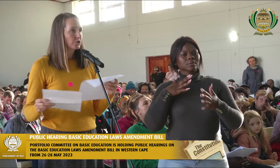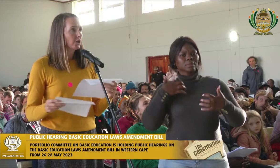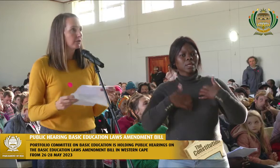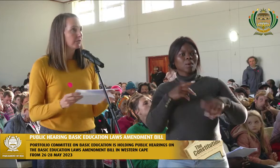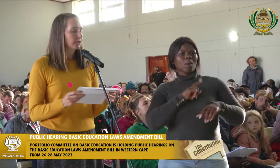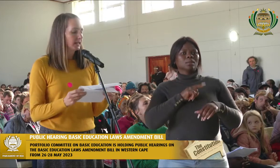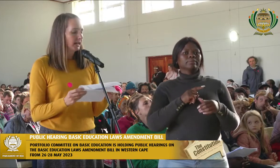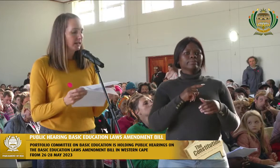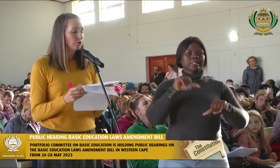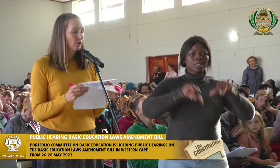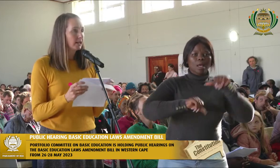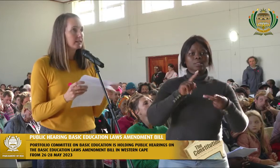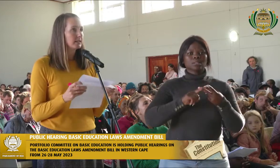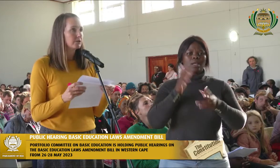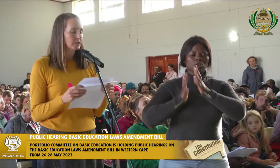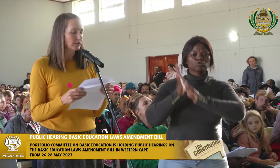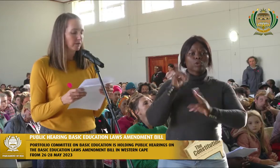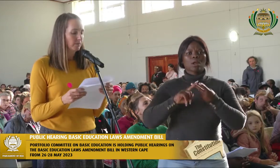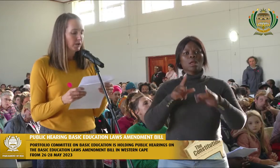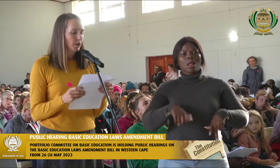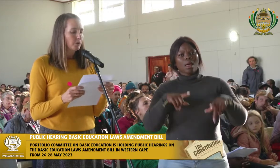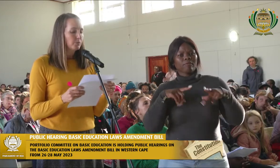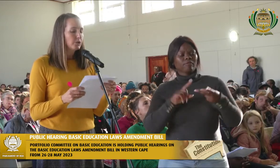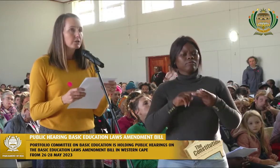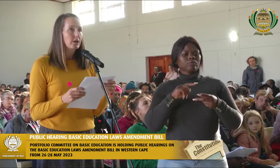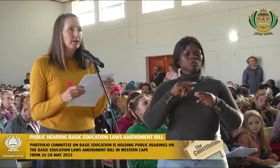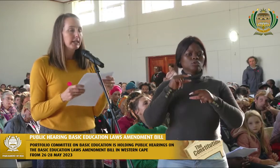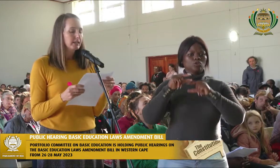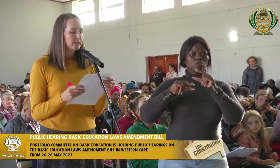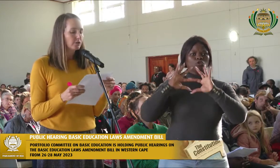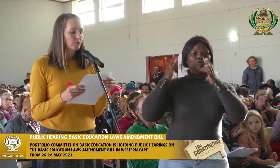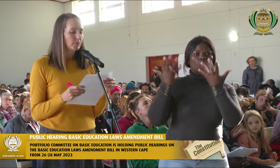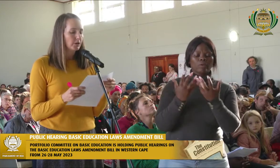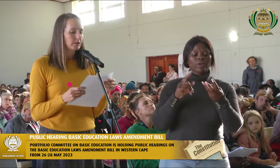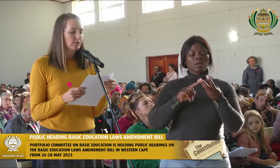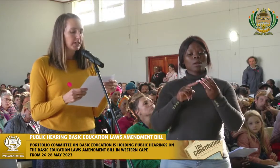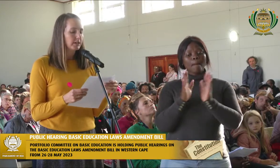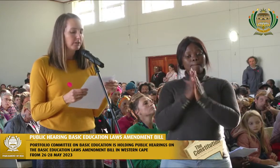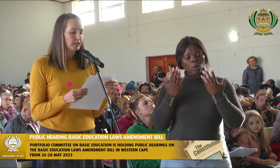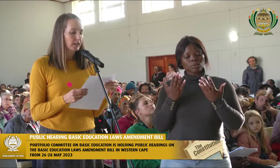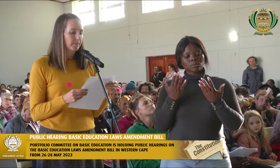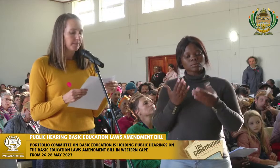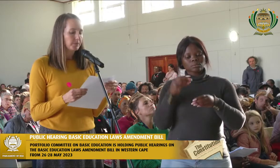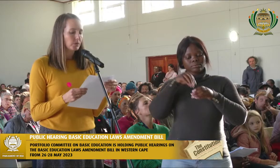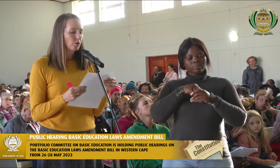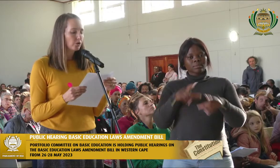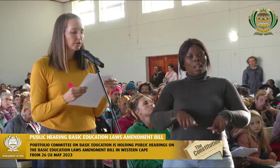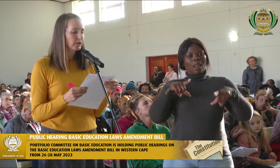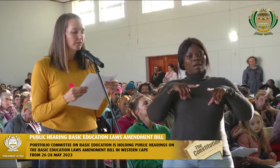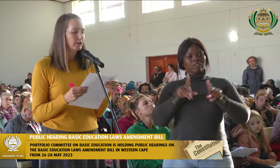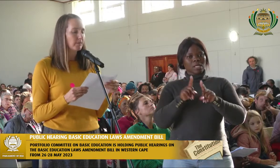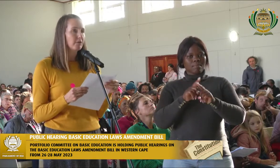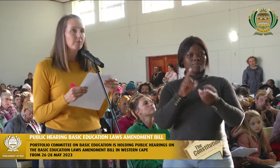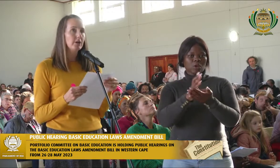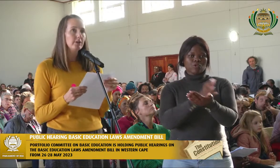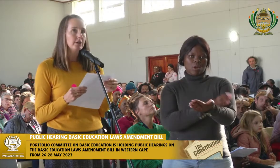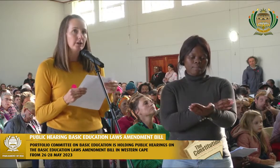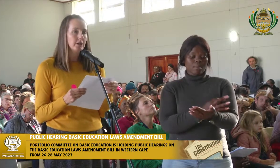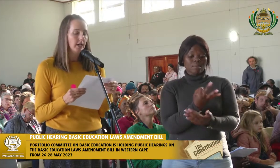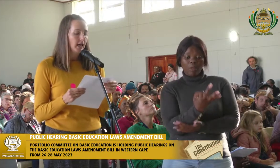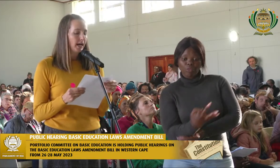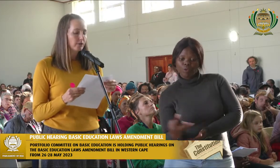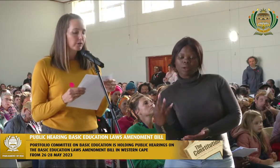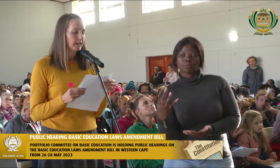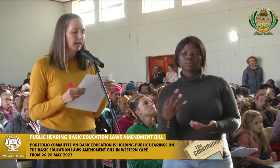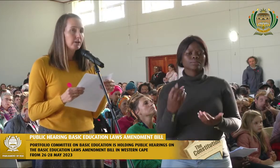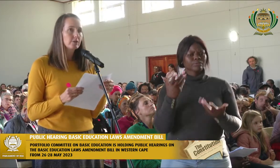art, geography, and quality literature. Books are an integral part of their curriculum. All three of them have both